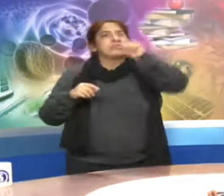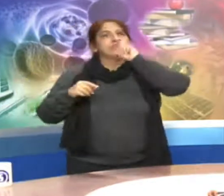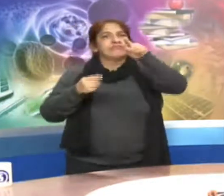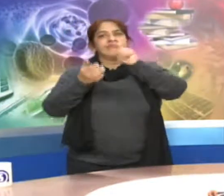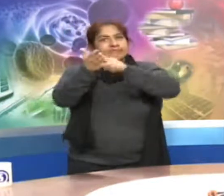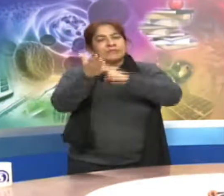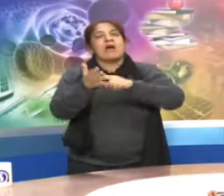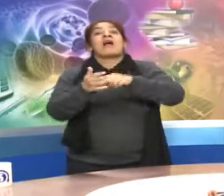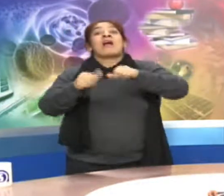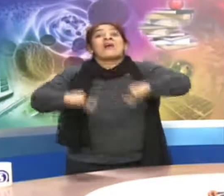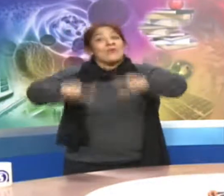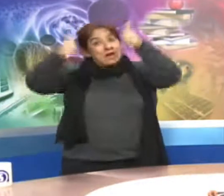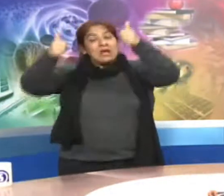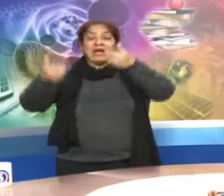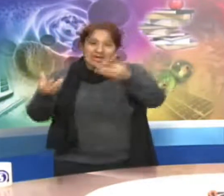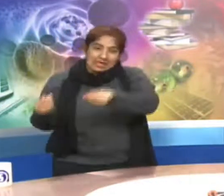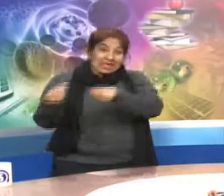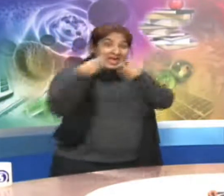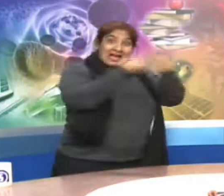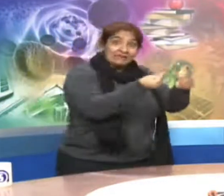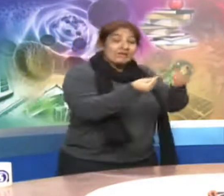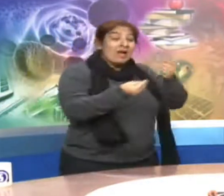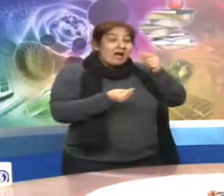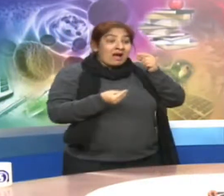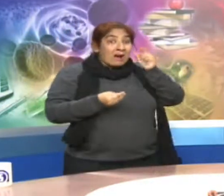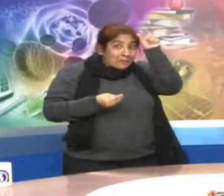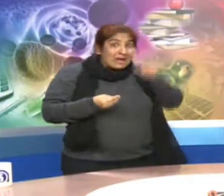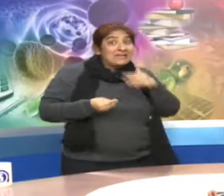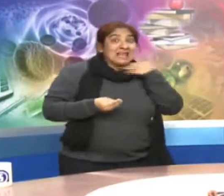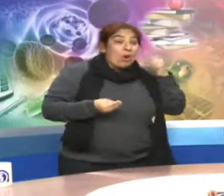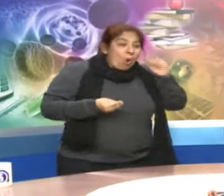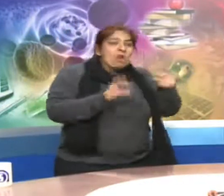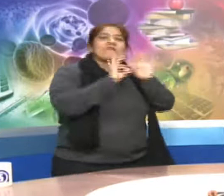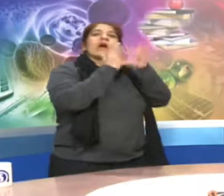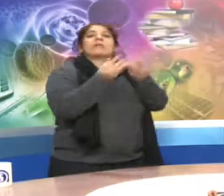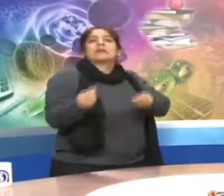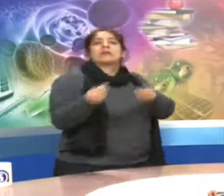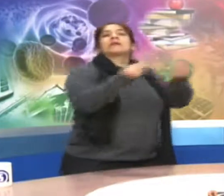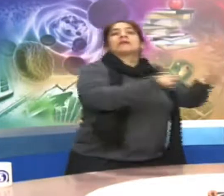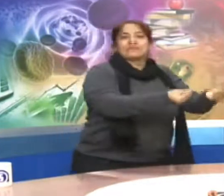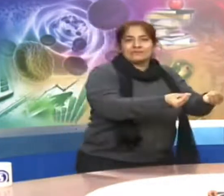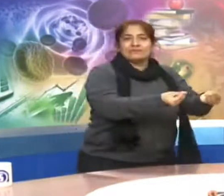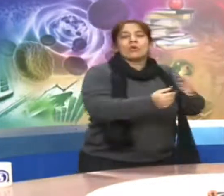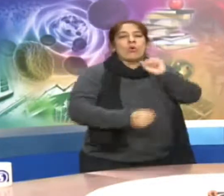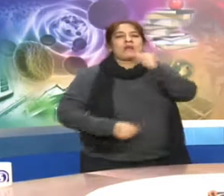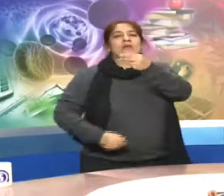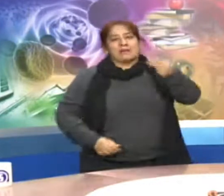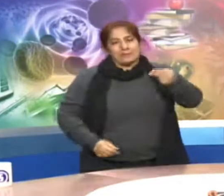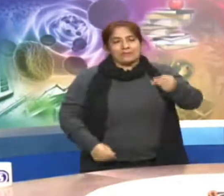procedures, so the legal hire will fight for the right of the